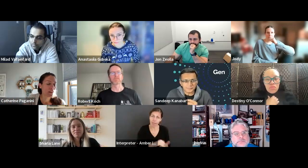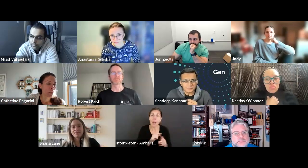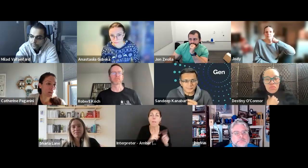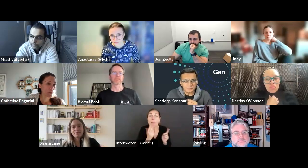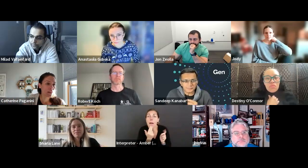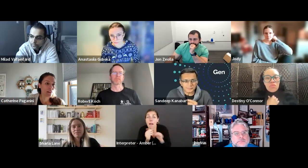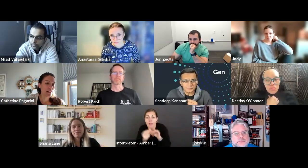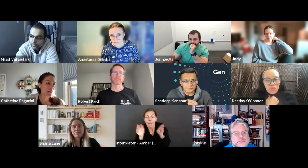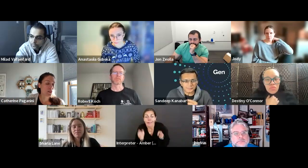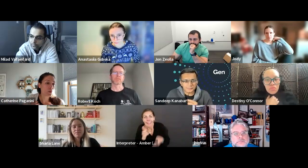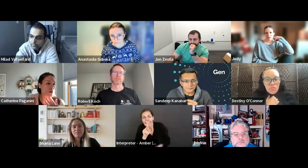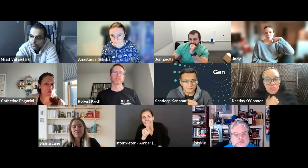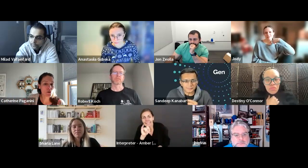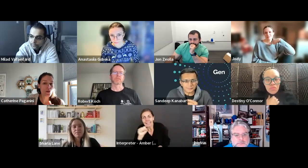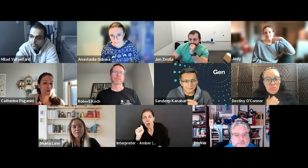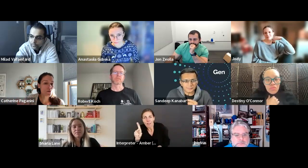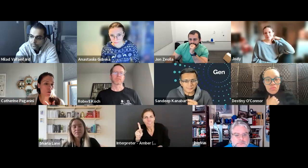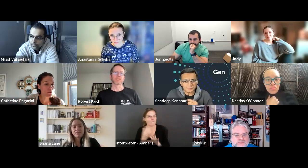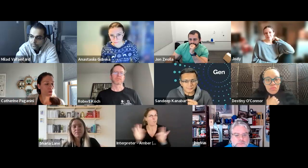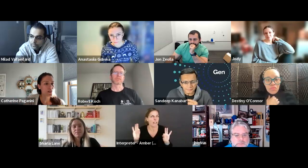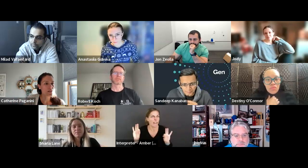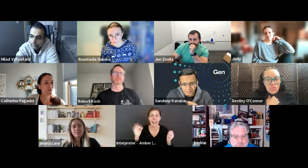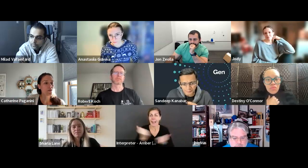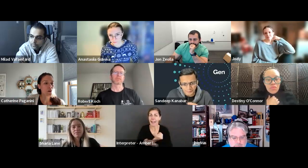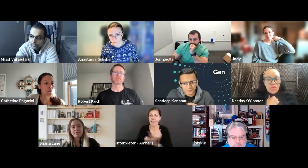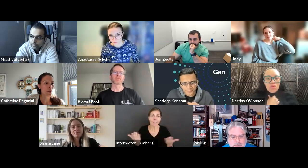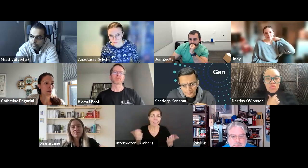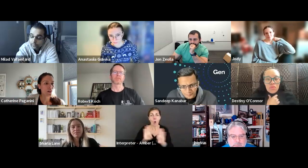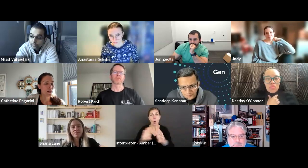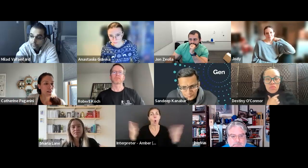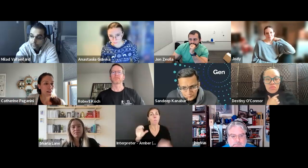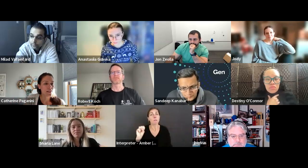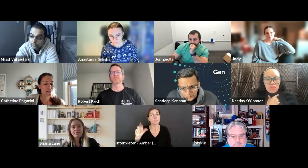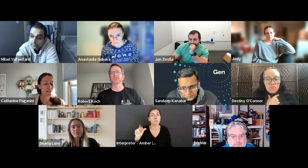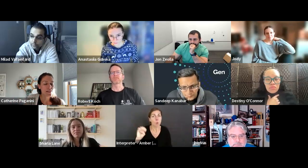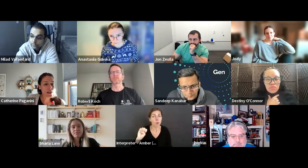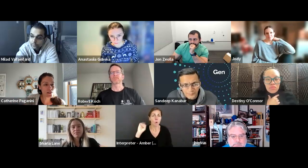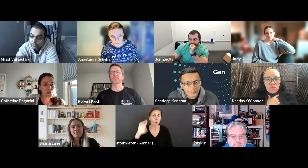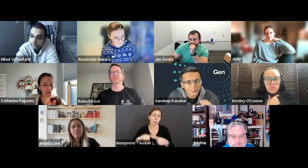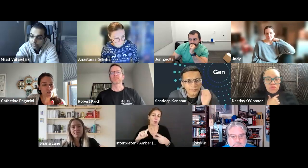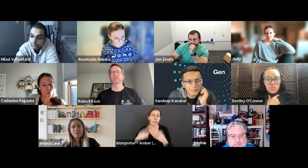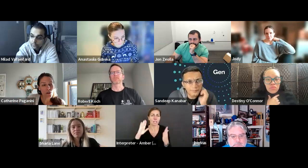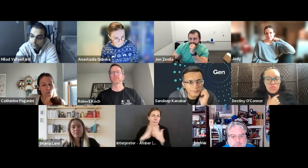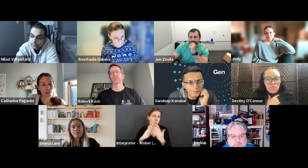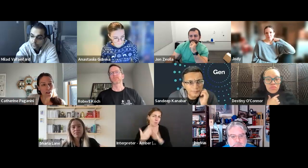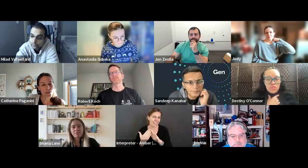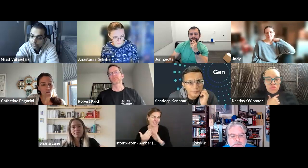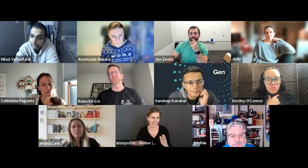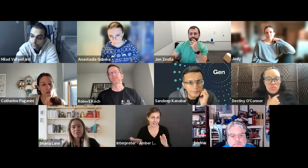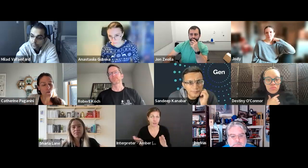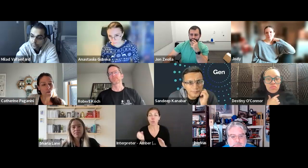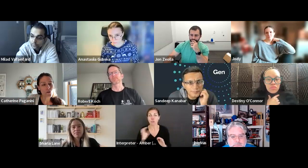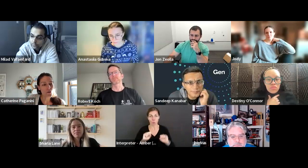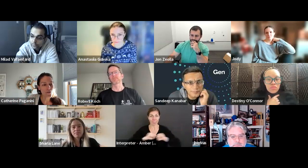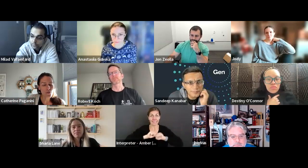free, and it's all open source or community stuff. So they send an email and there is a form, and